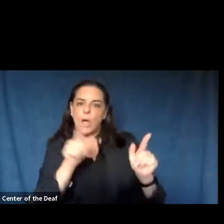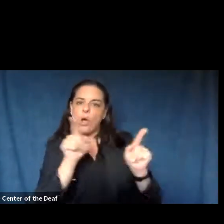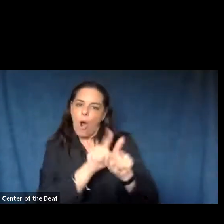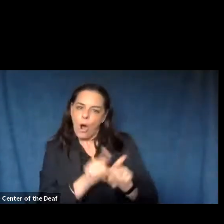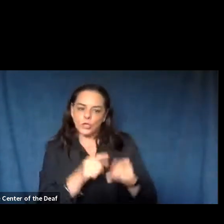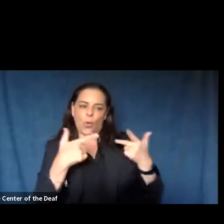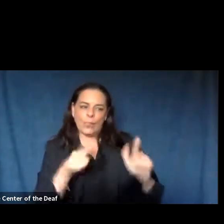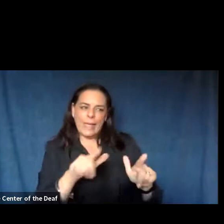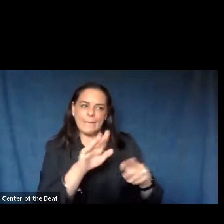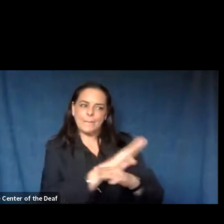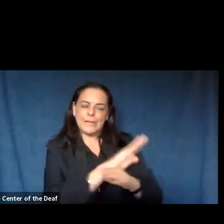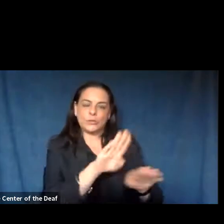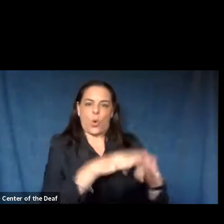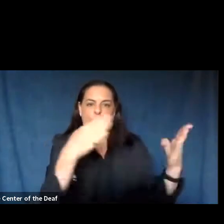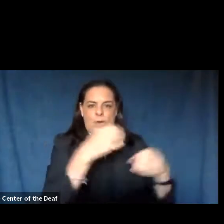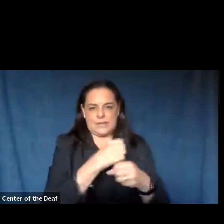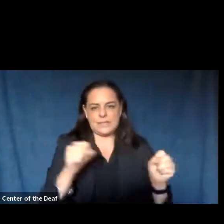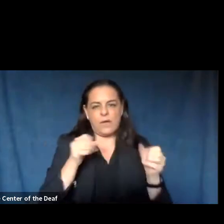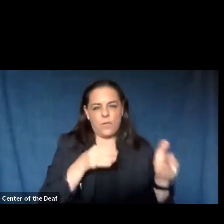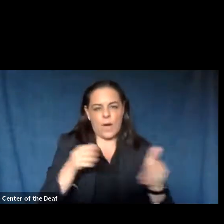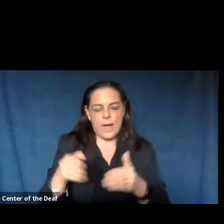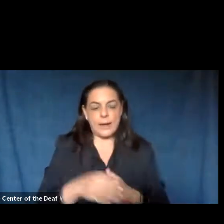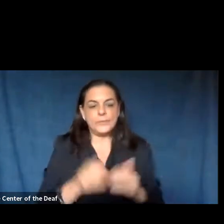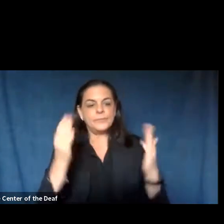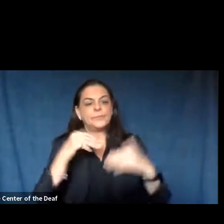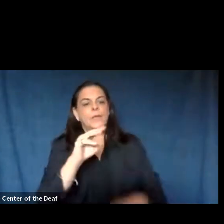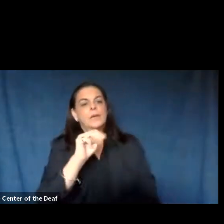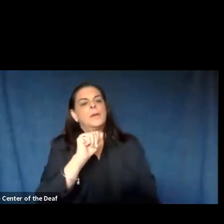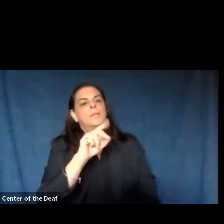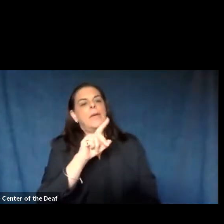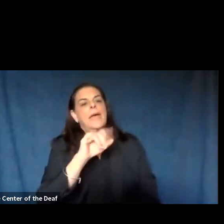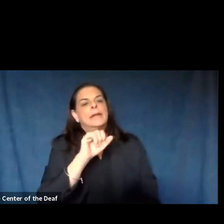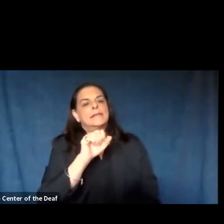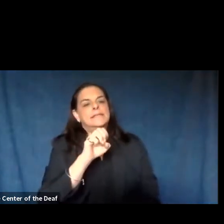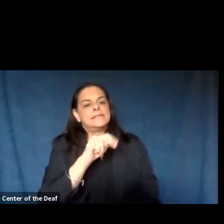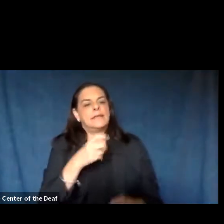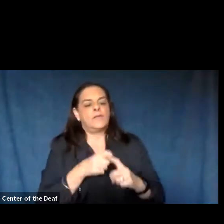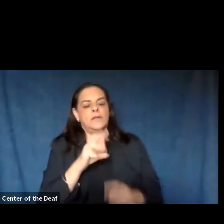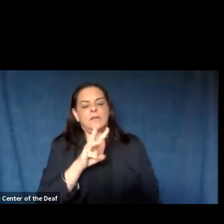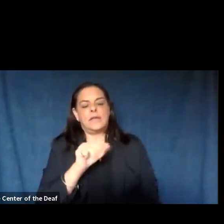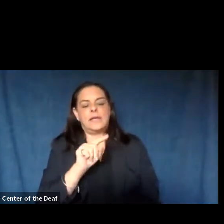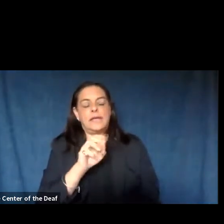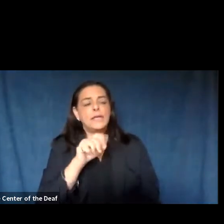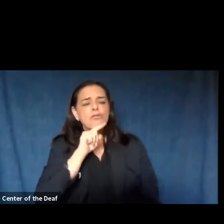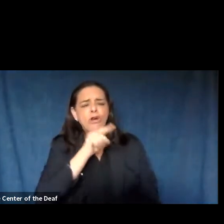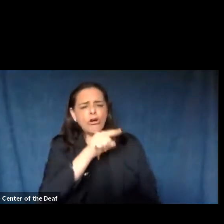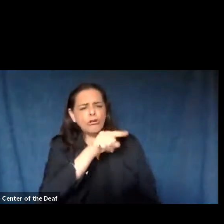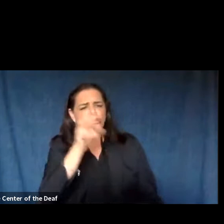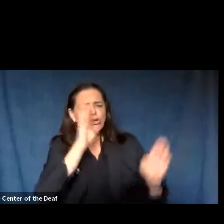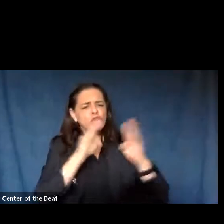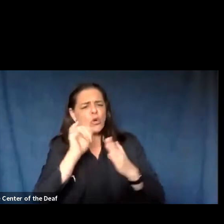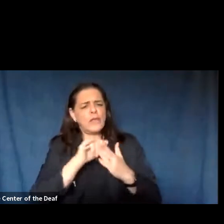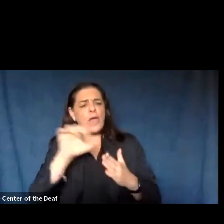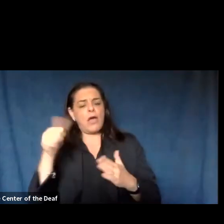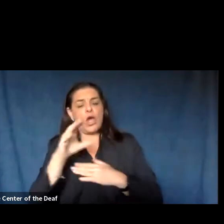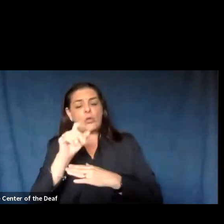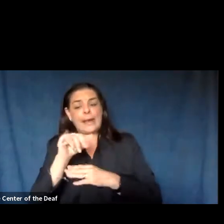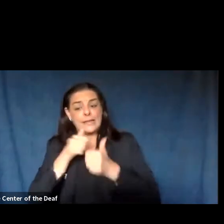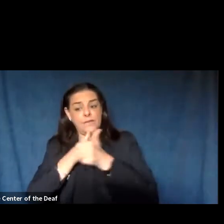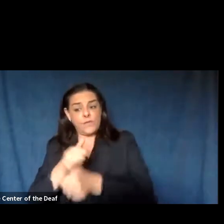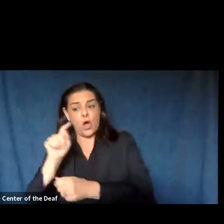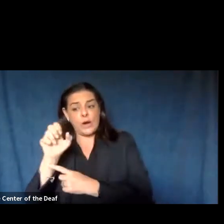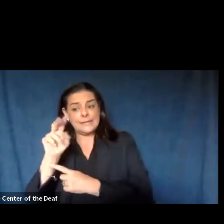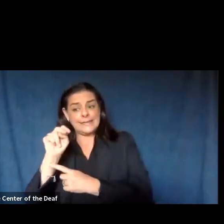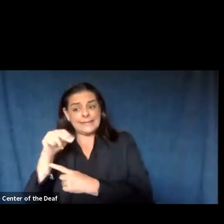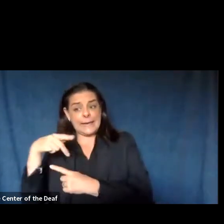safely. From Madison with WATE, are you concerned that other counties following the Tennessee Pledge are showing